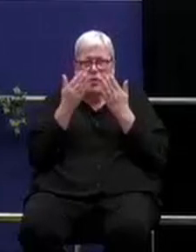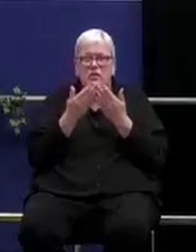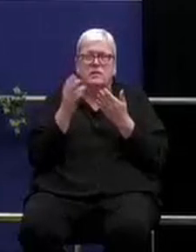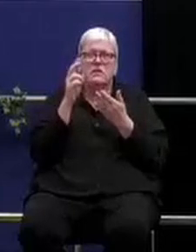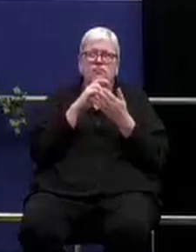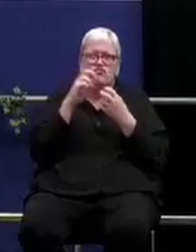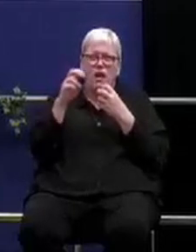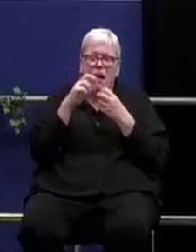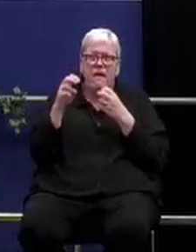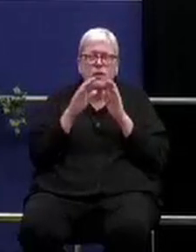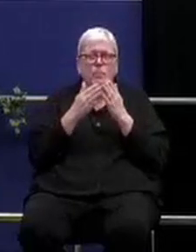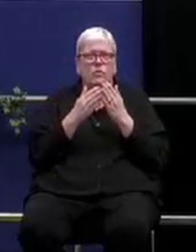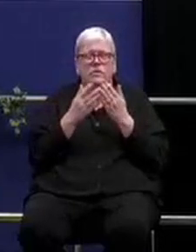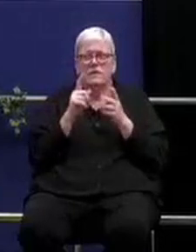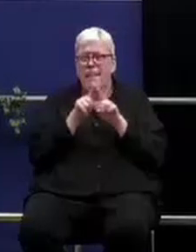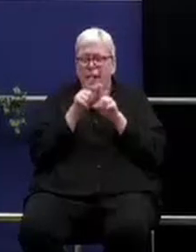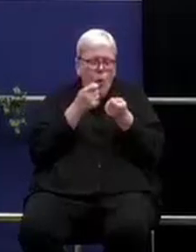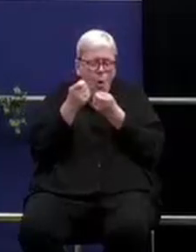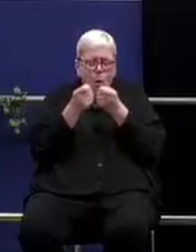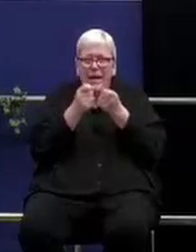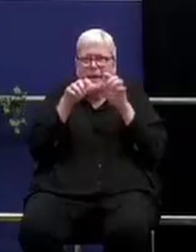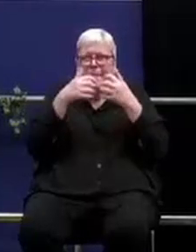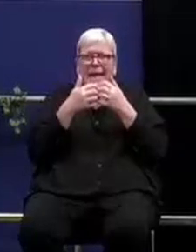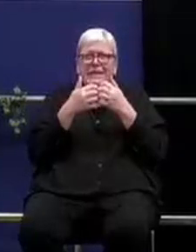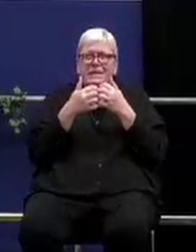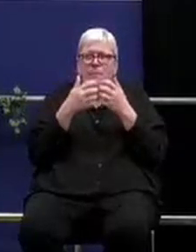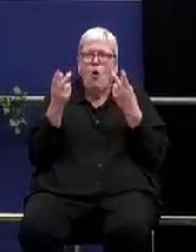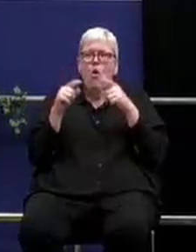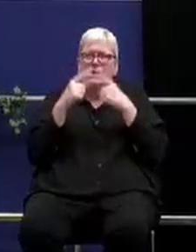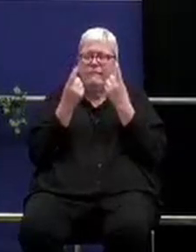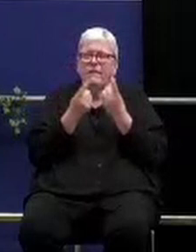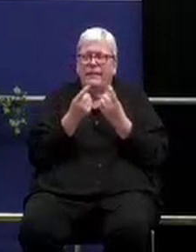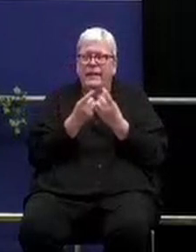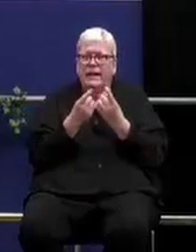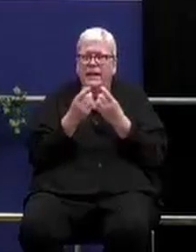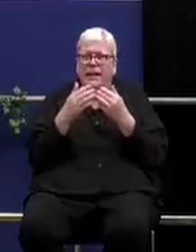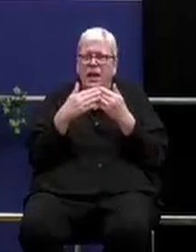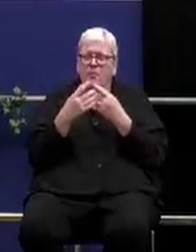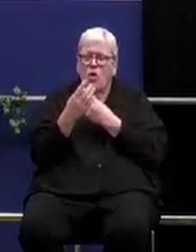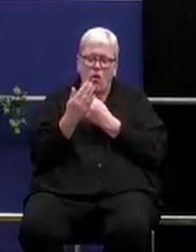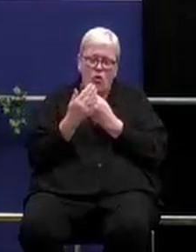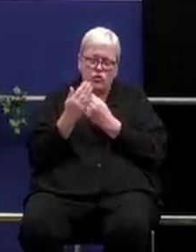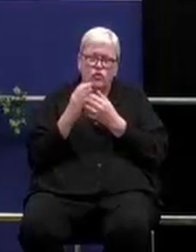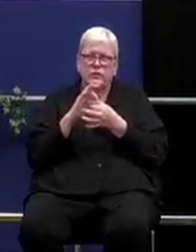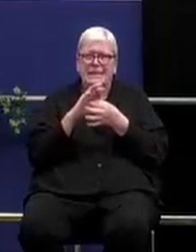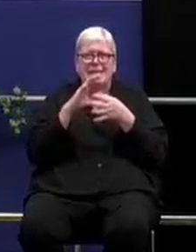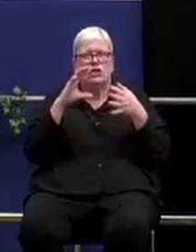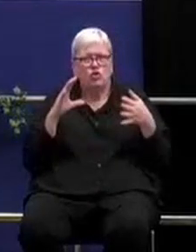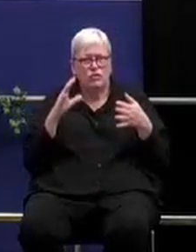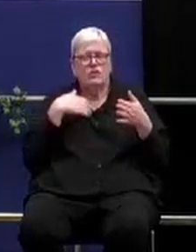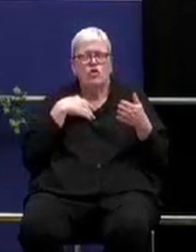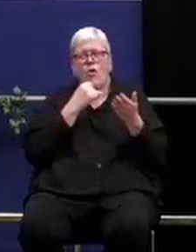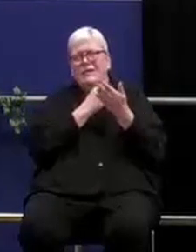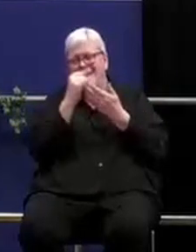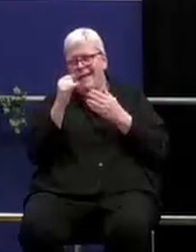Is that a coping mechanism, or is that something else closer to like disassociation or denial? How do you